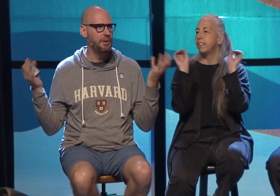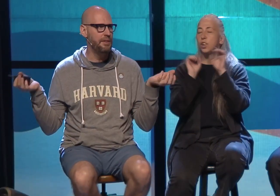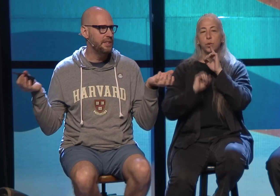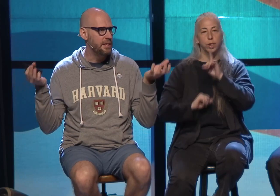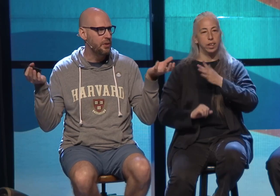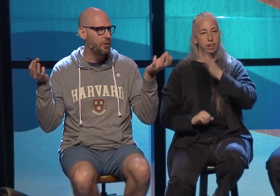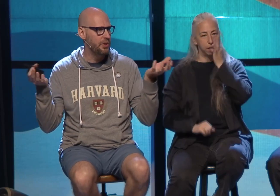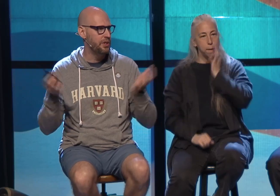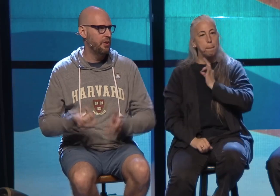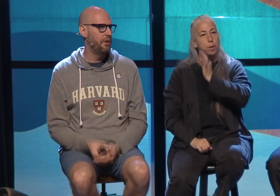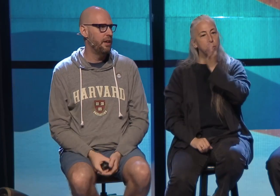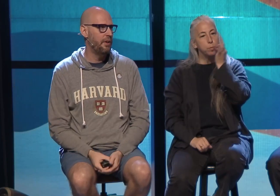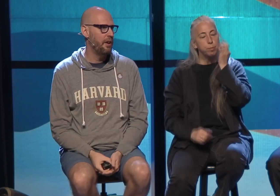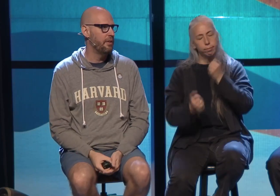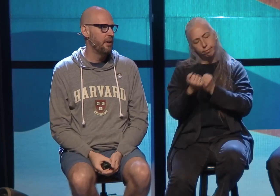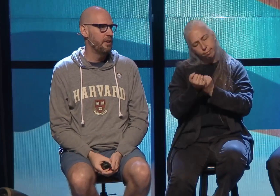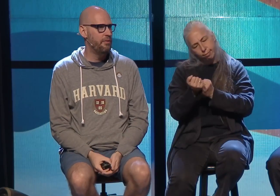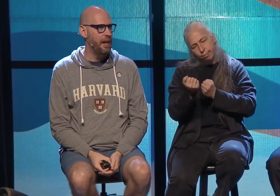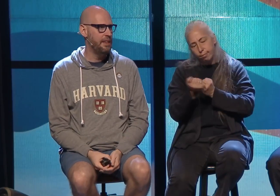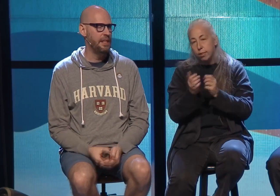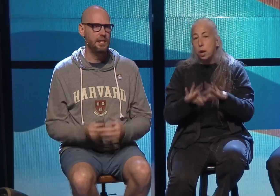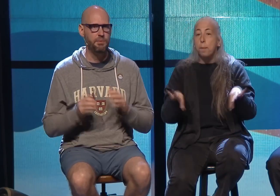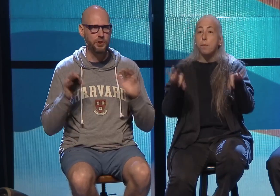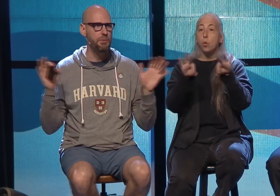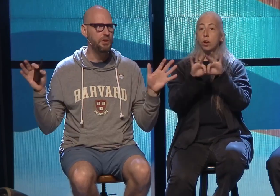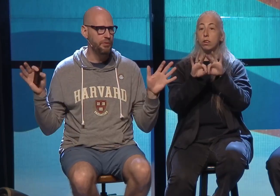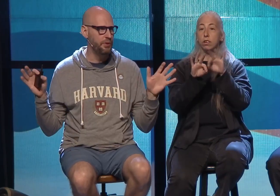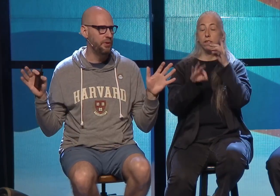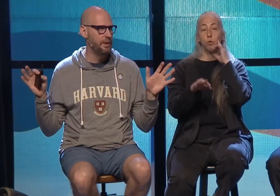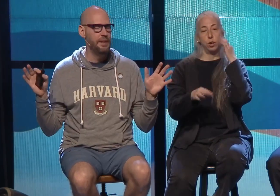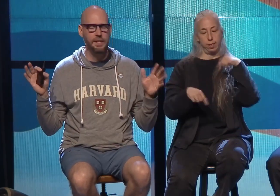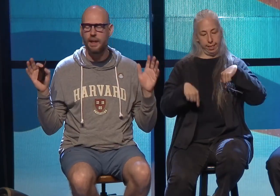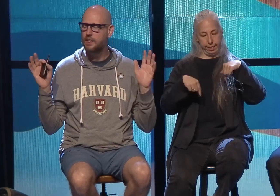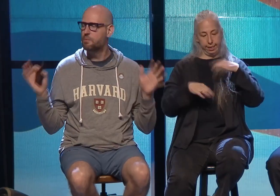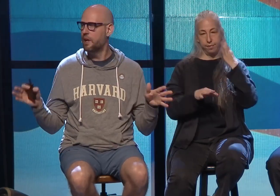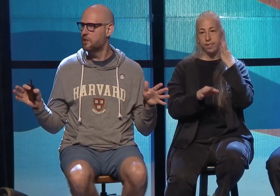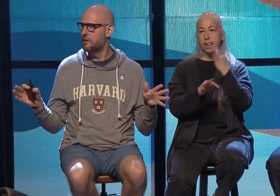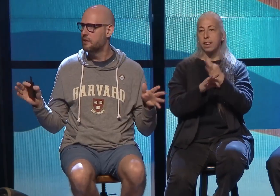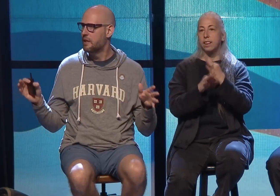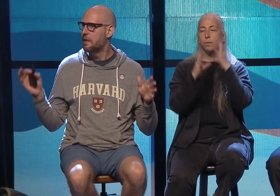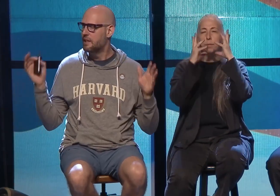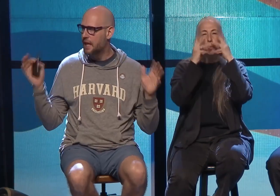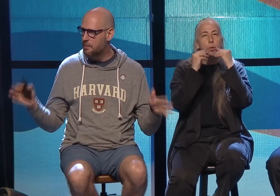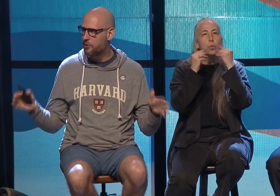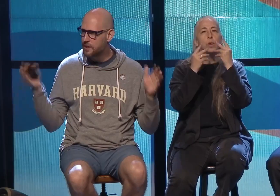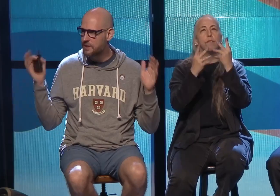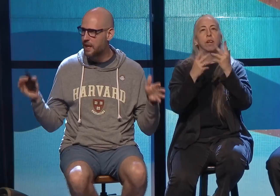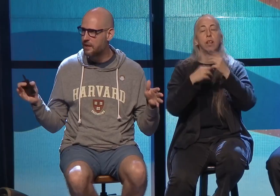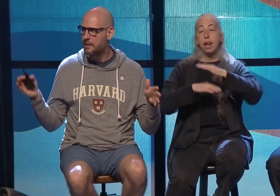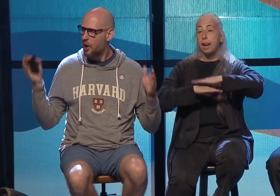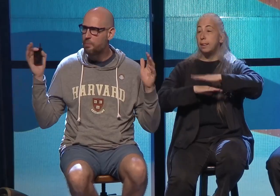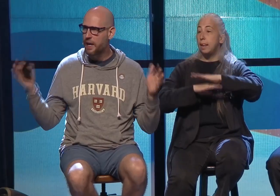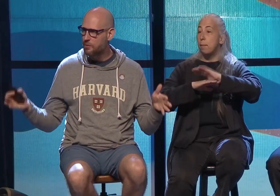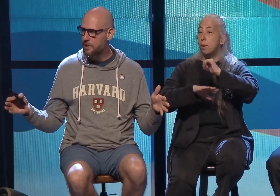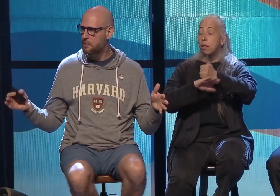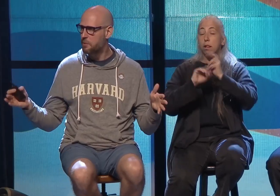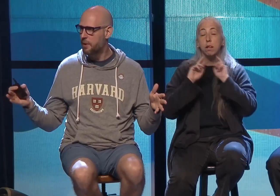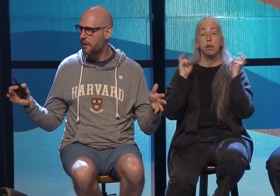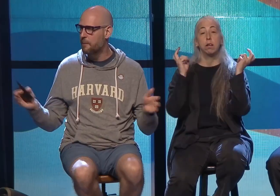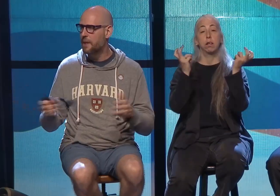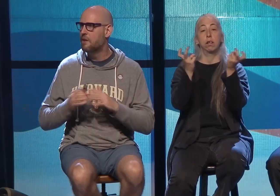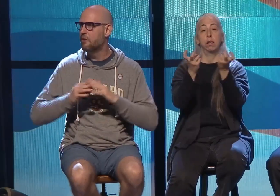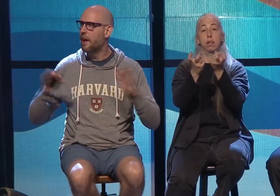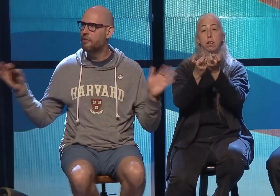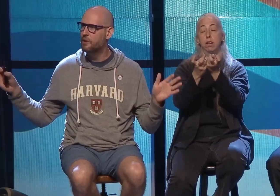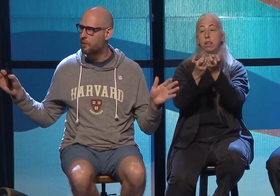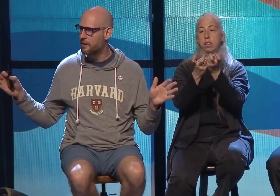what I believe is the cornerstone of our faith in its most beautiful expression. A table that's set, a banquet that's